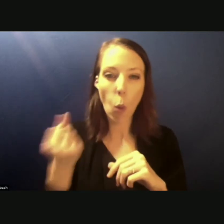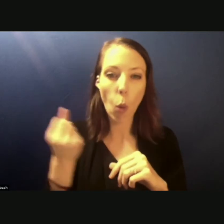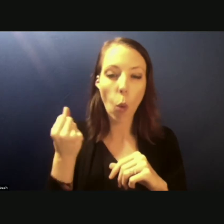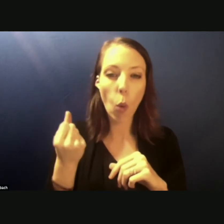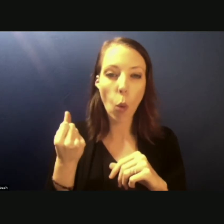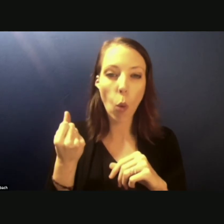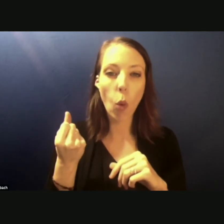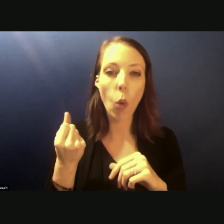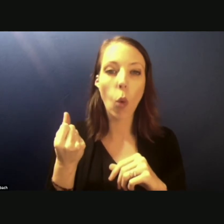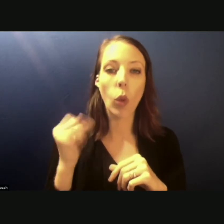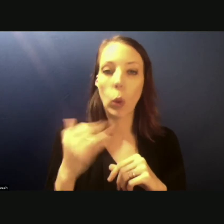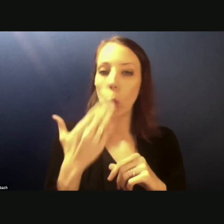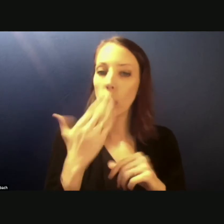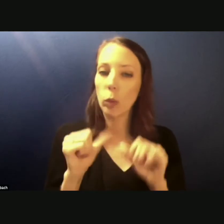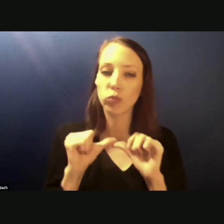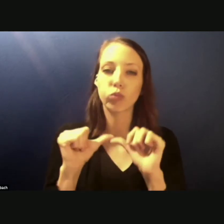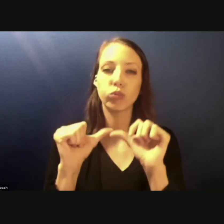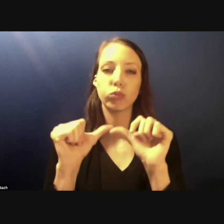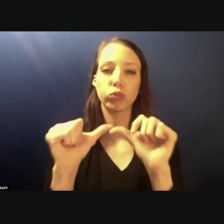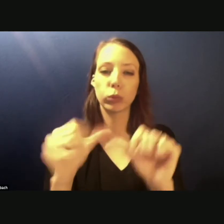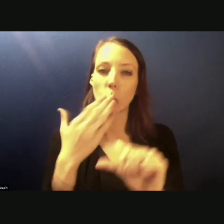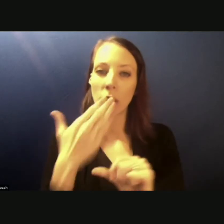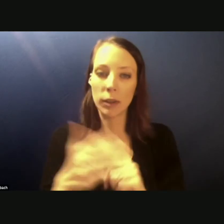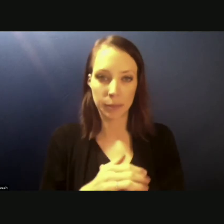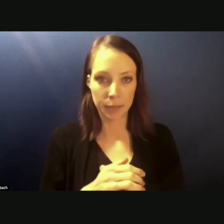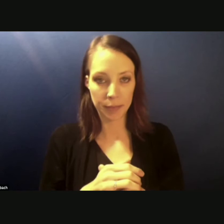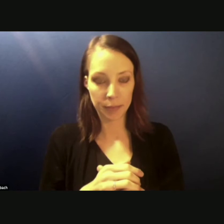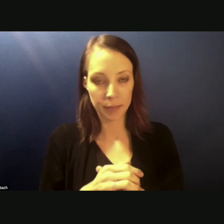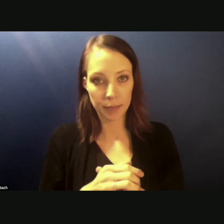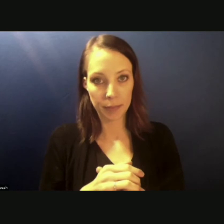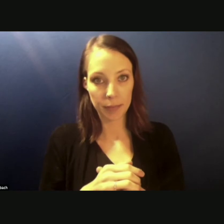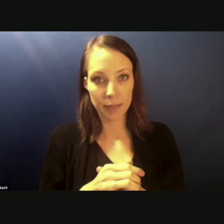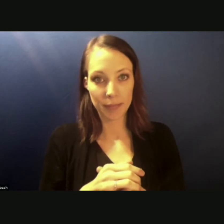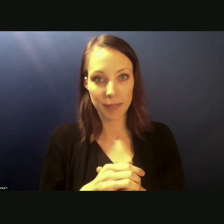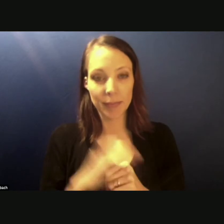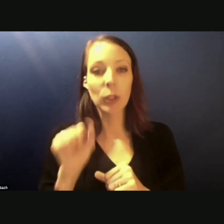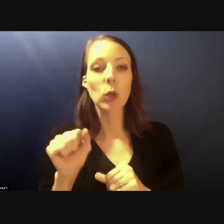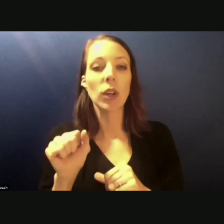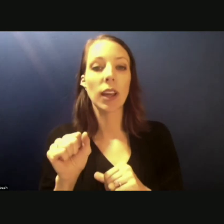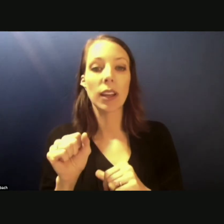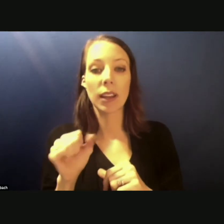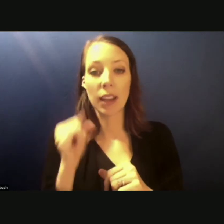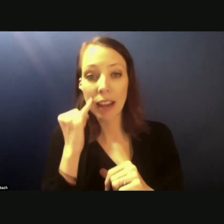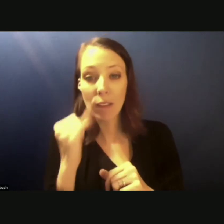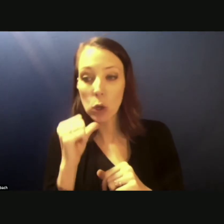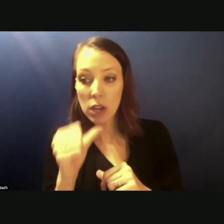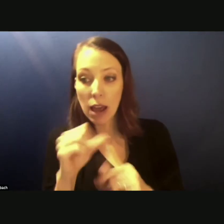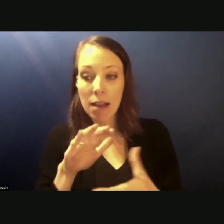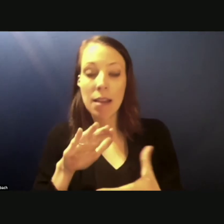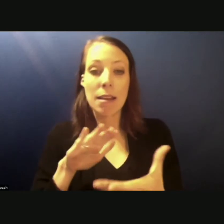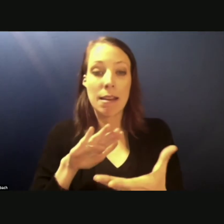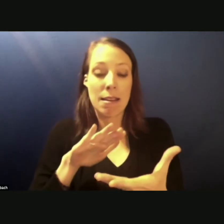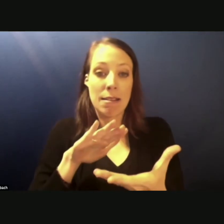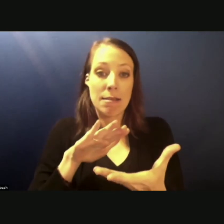they hold up very, very well. So you bake those, you can probably bake them if you aren't baking the whole